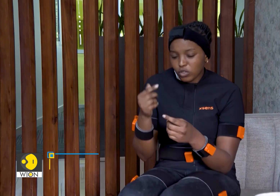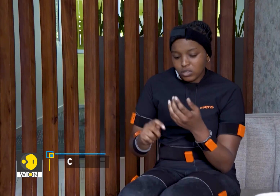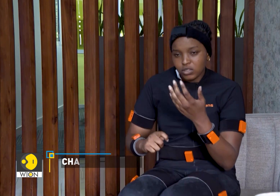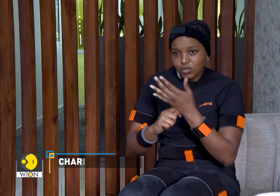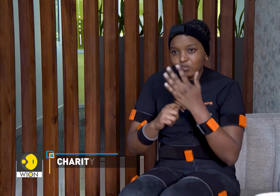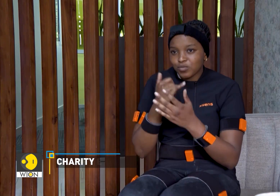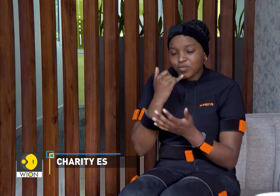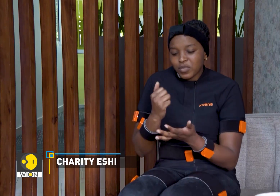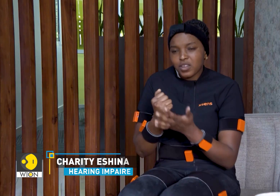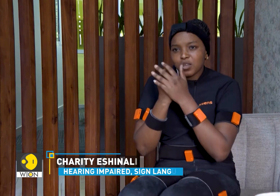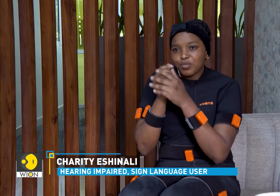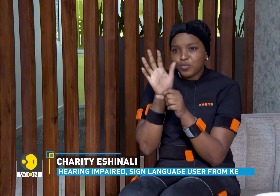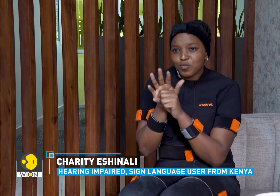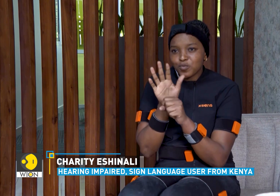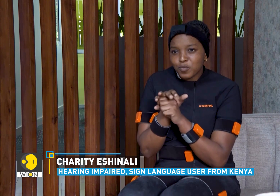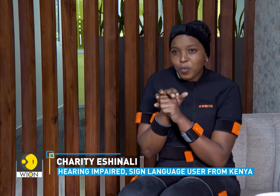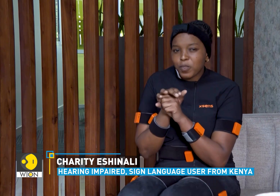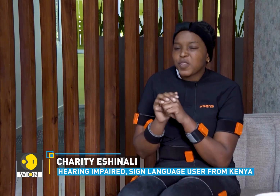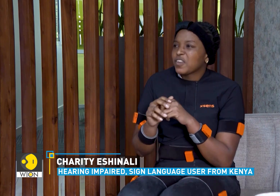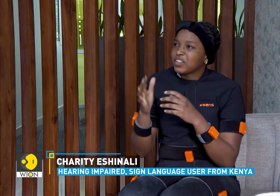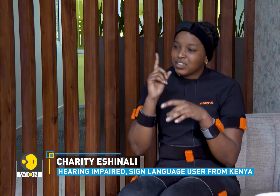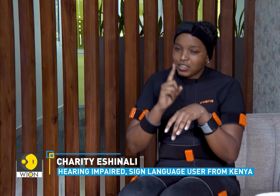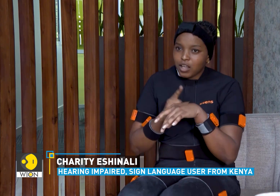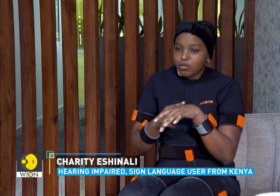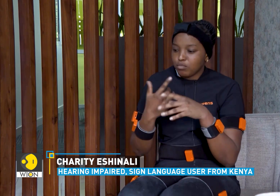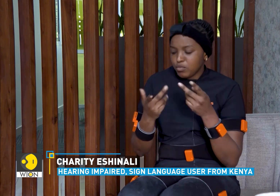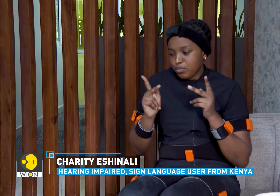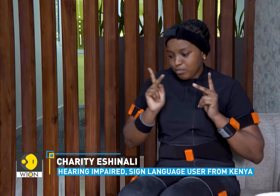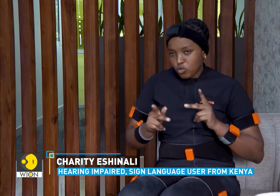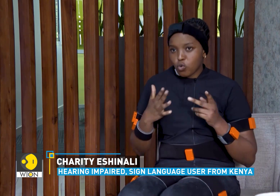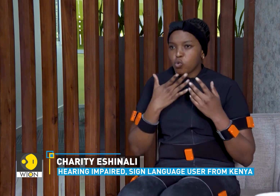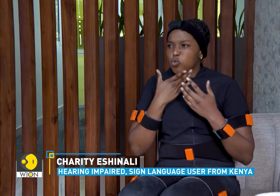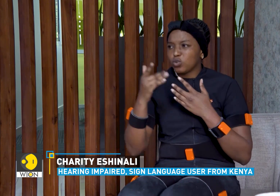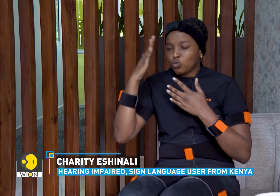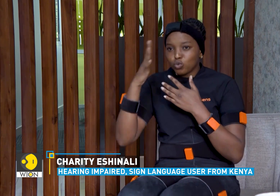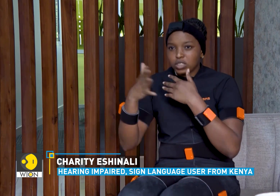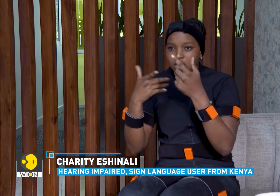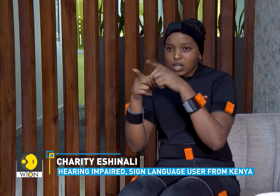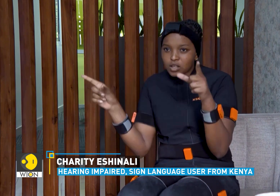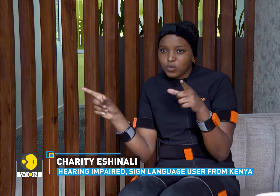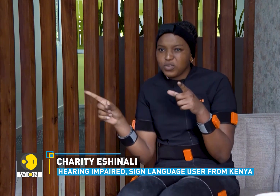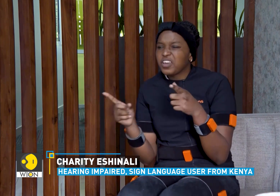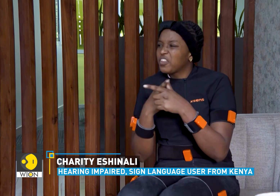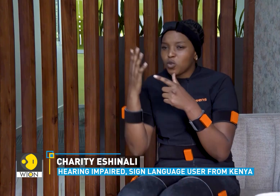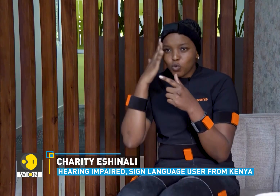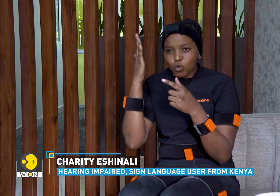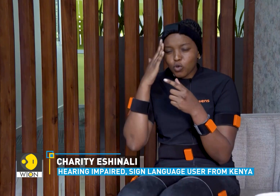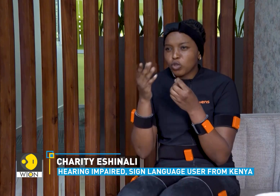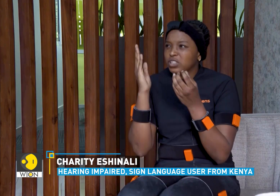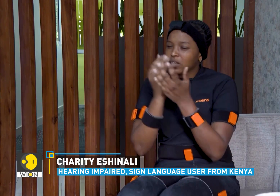The technology has helped a lot, because when a person wants to know sign language, it's simple. Some want to join to learn, but